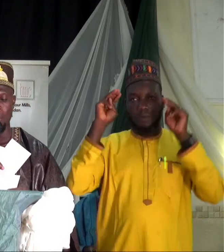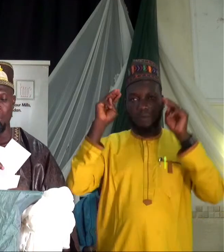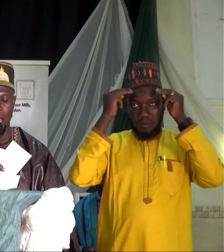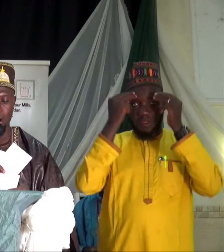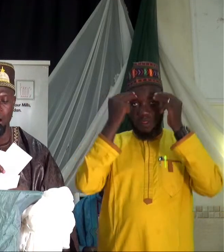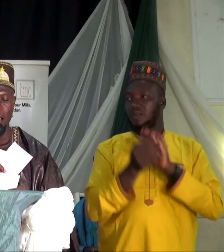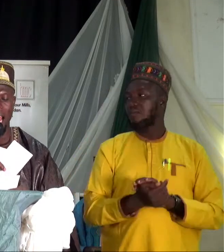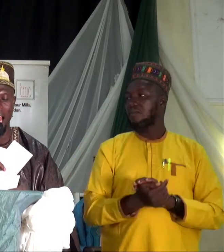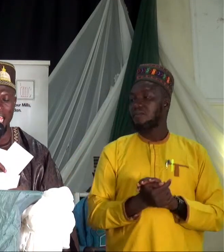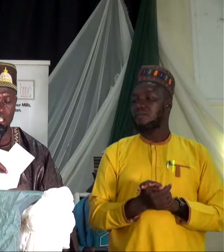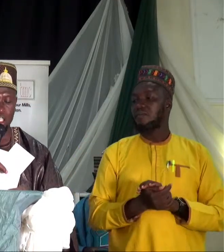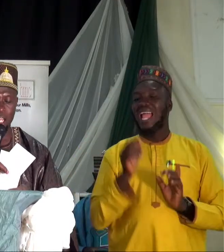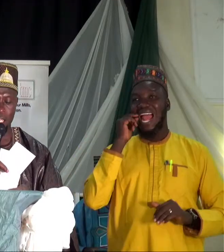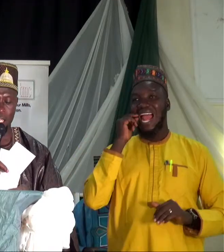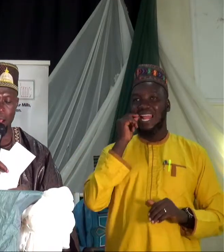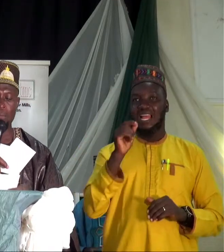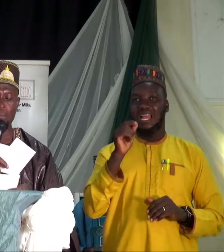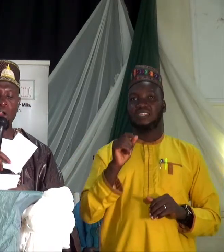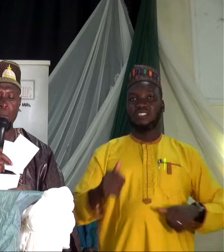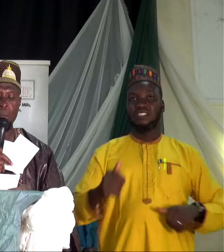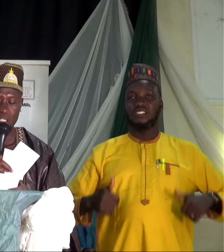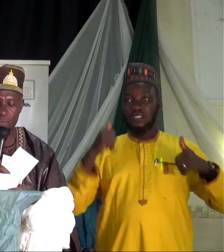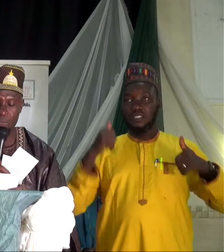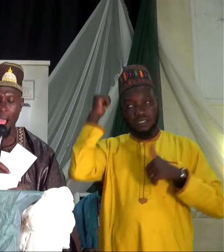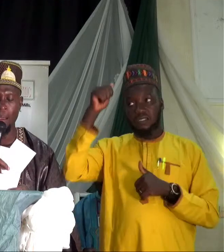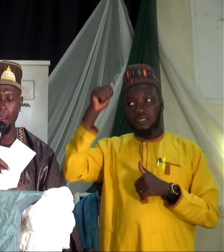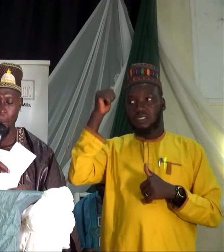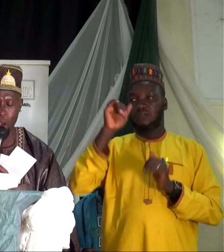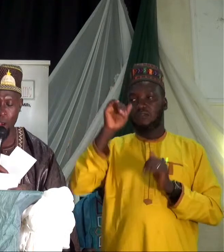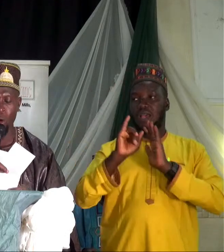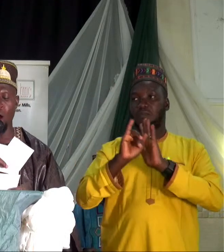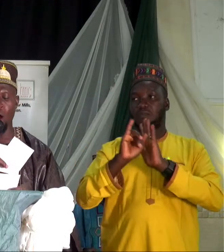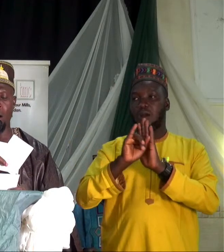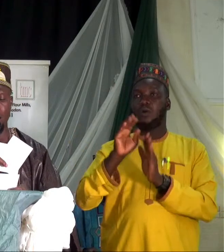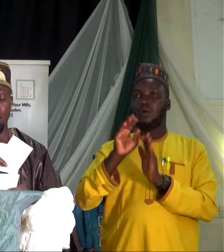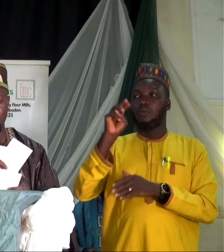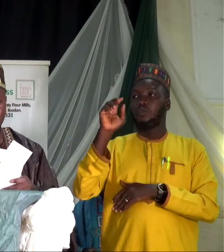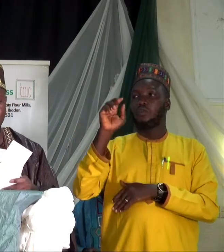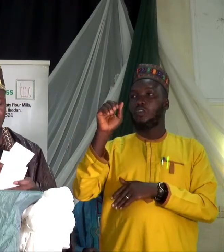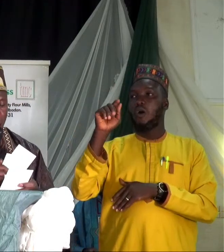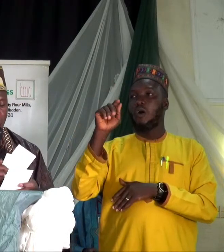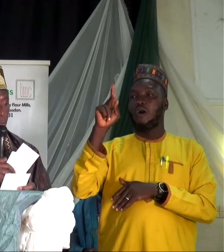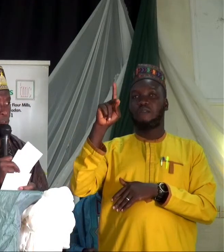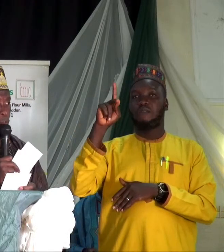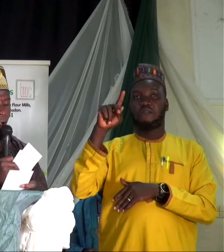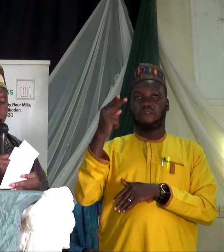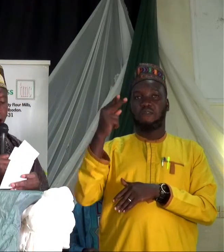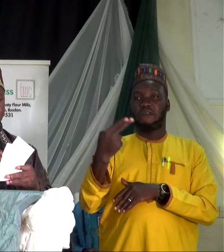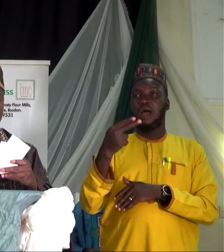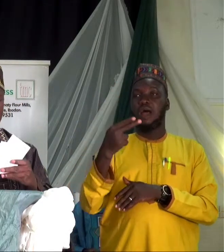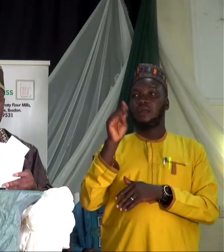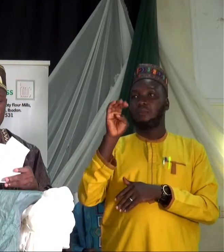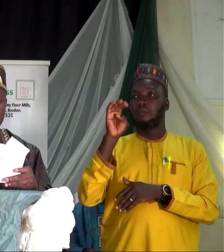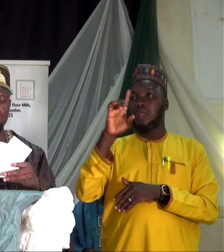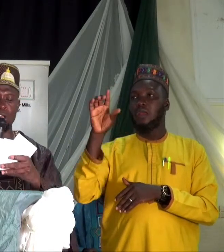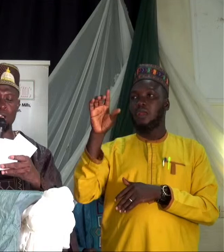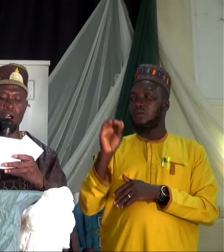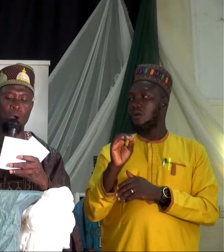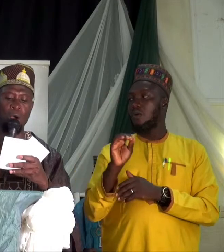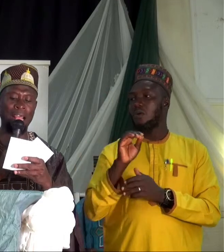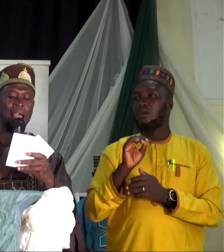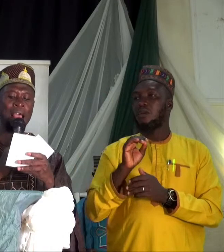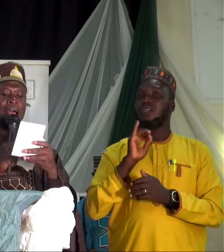Kwanta Kwanta Alhaji Sheikh Al Imam Mustafa Bello Olawero Olabani Kwanta Kwanta Kwanta Chief Imam Bobo